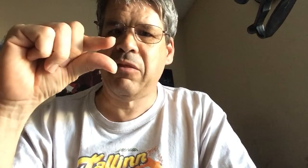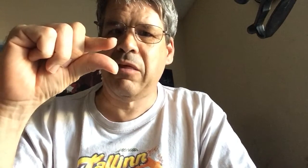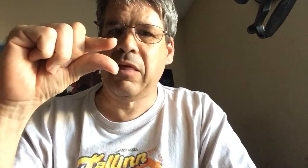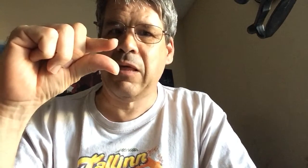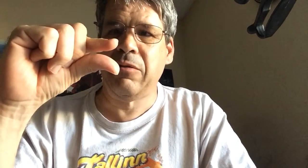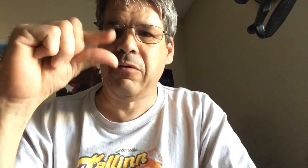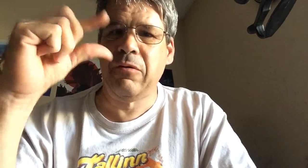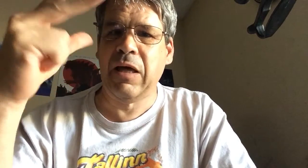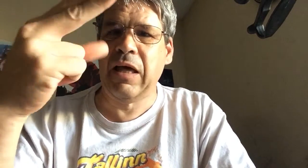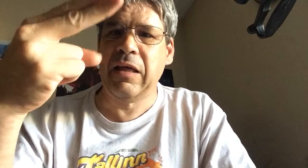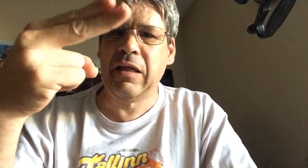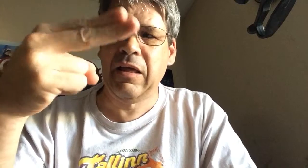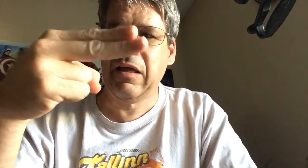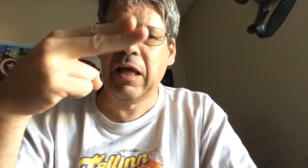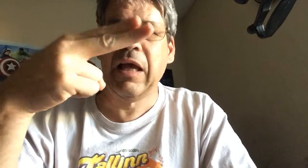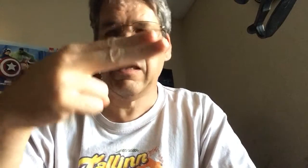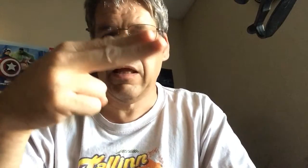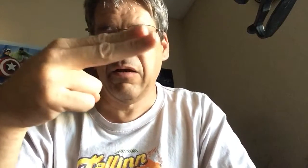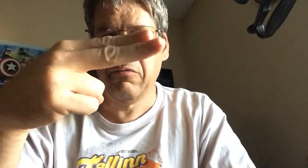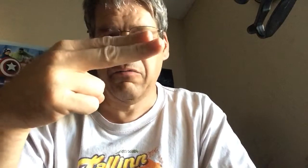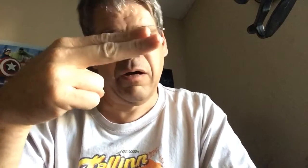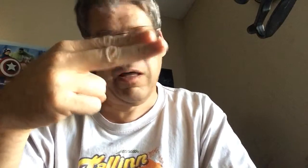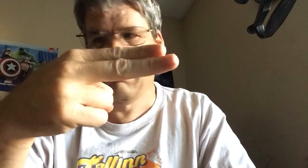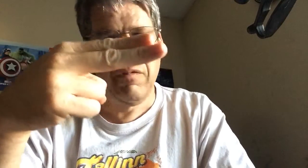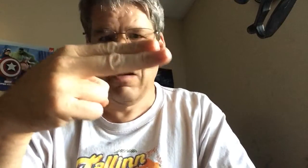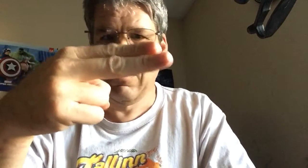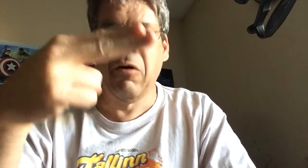another letter? H. H. Or go.